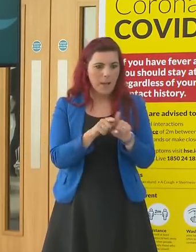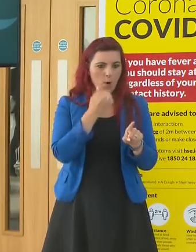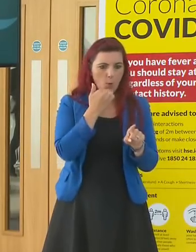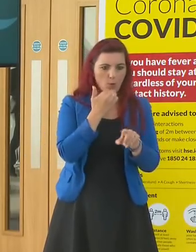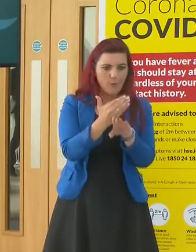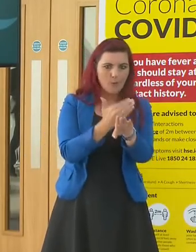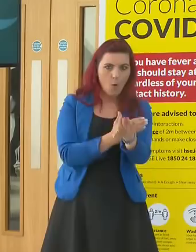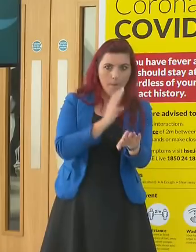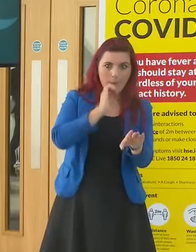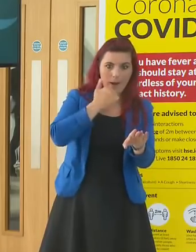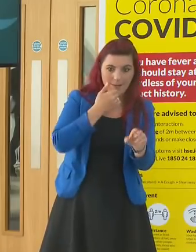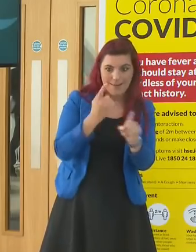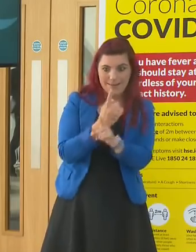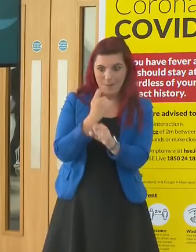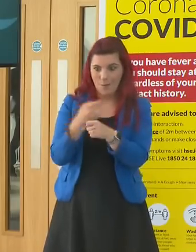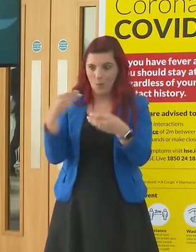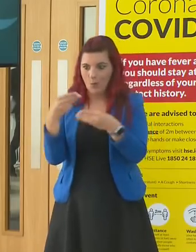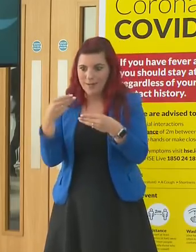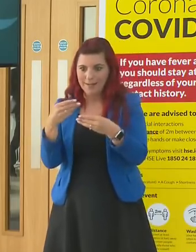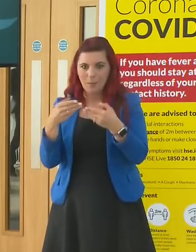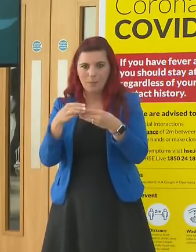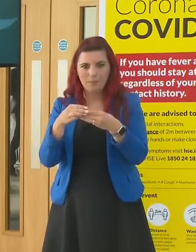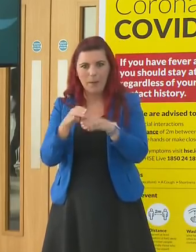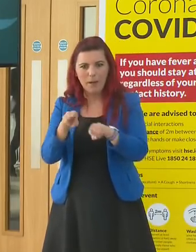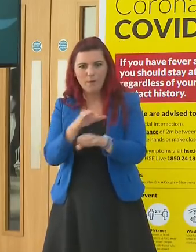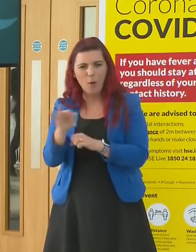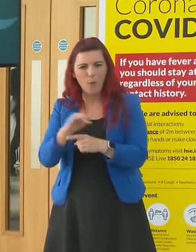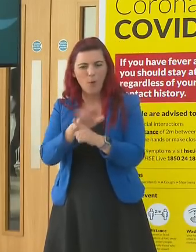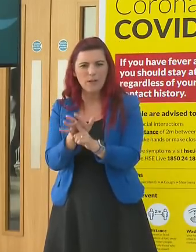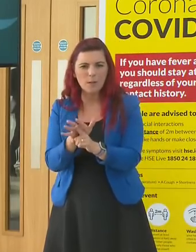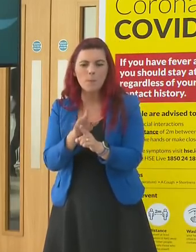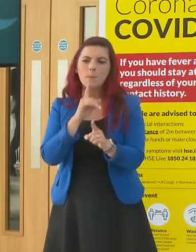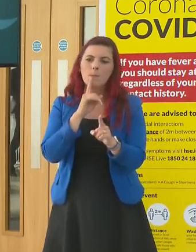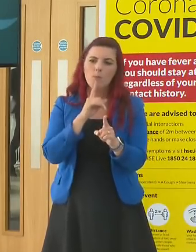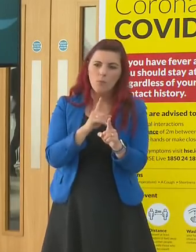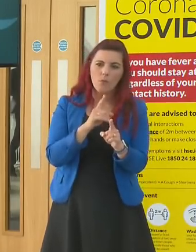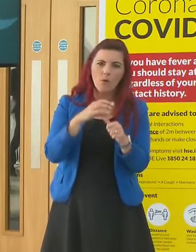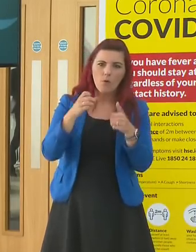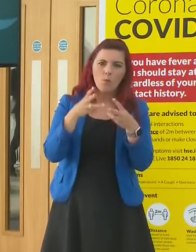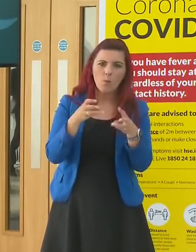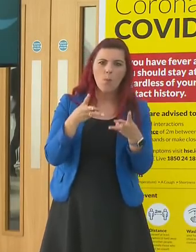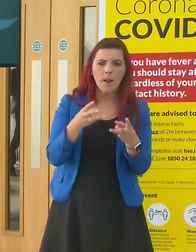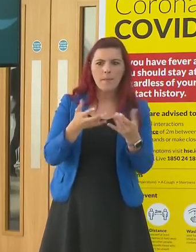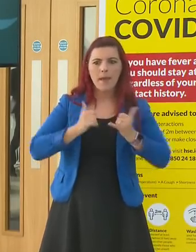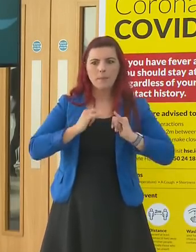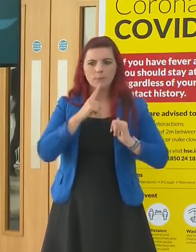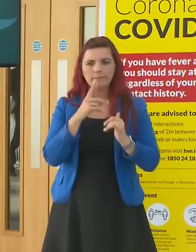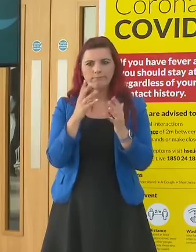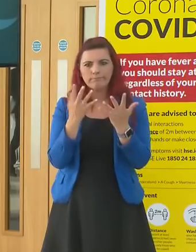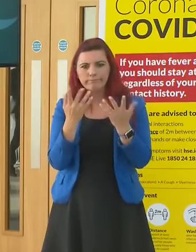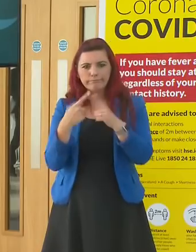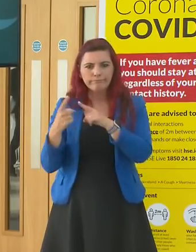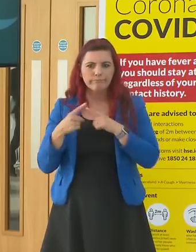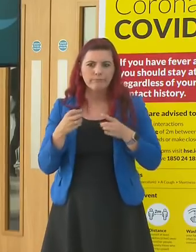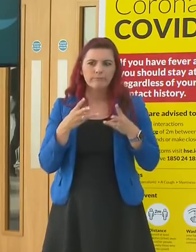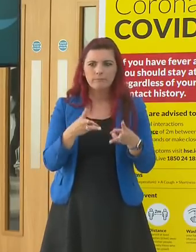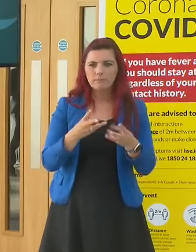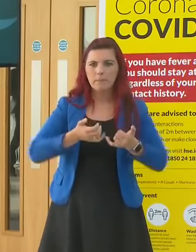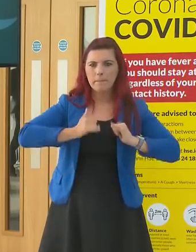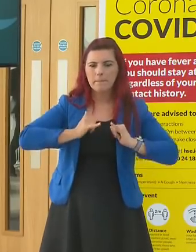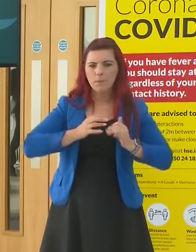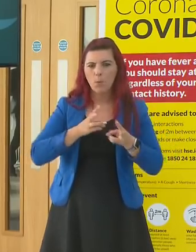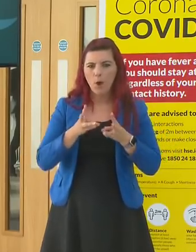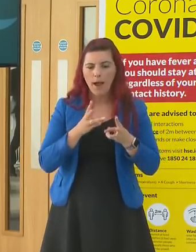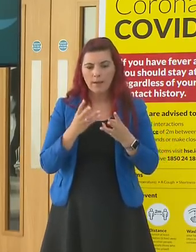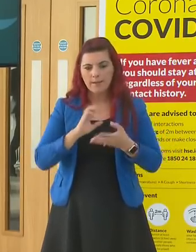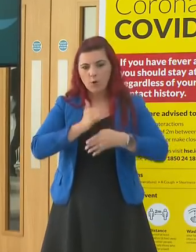nature of how we protect the public. But in other ways, we will, as I mentioned, build on some of the new ways of working that we've